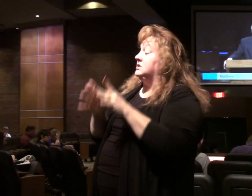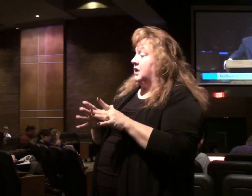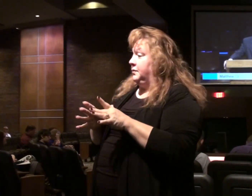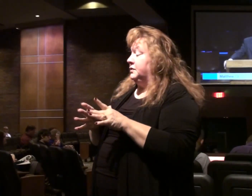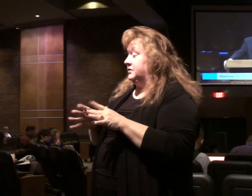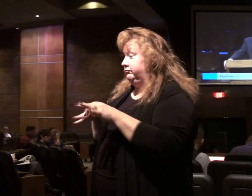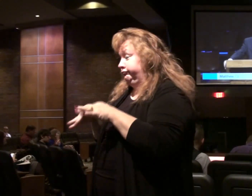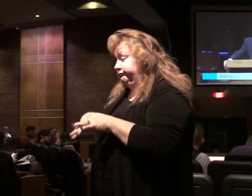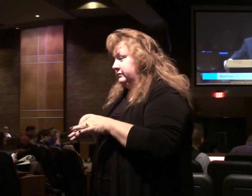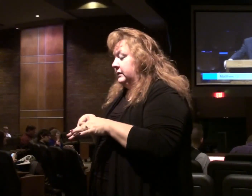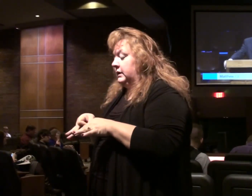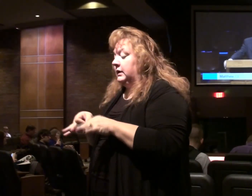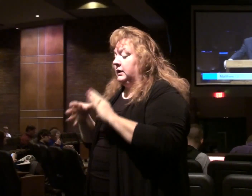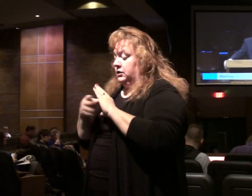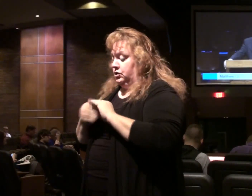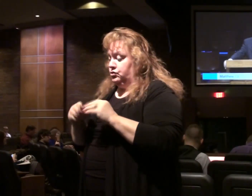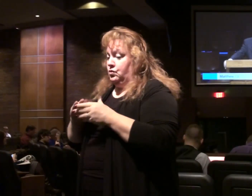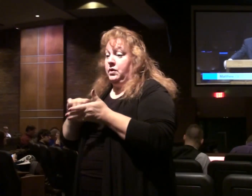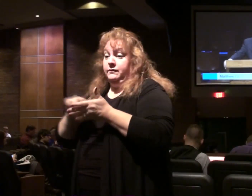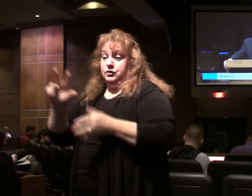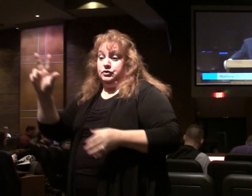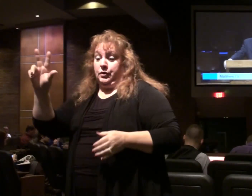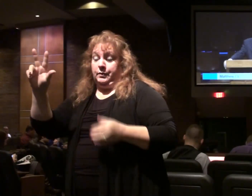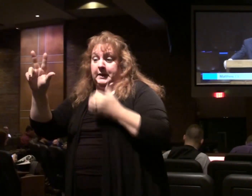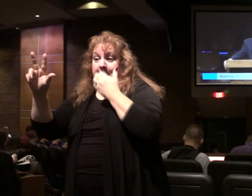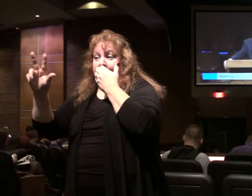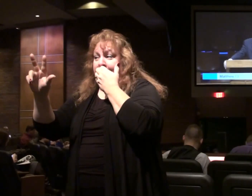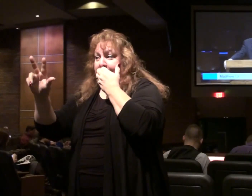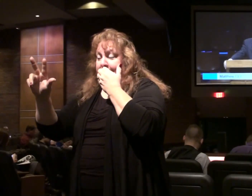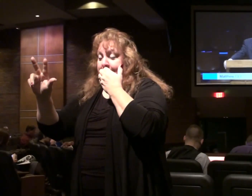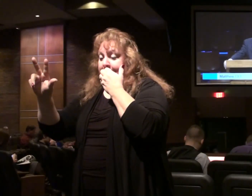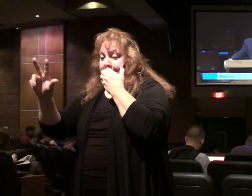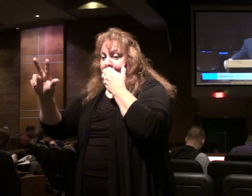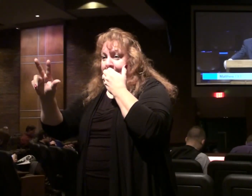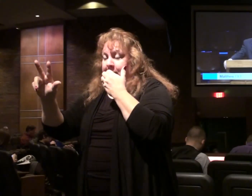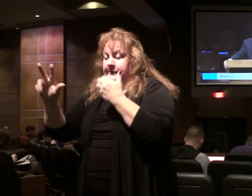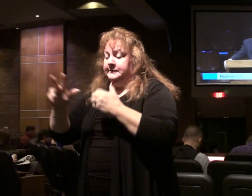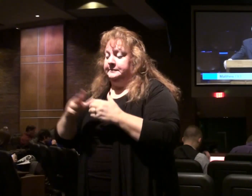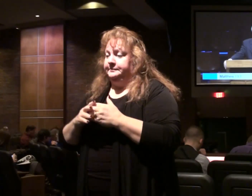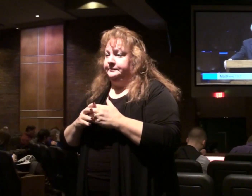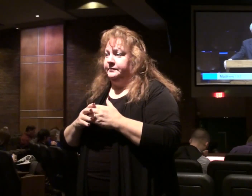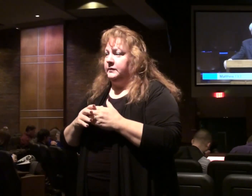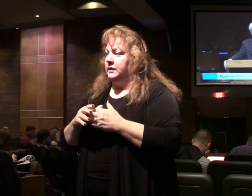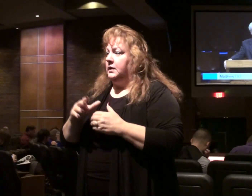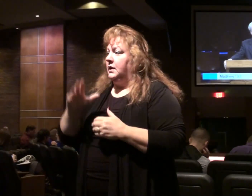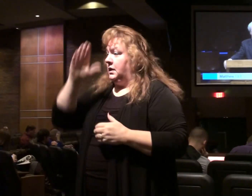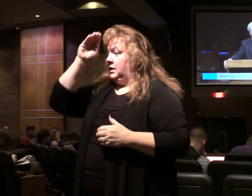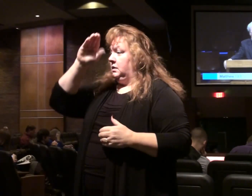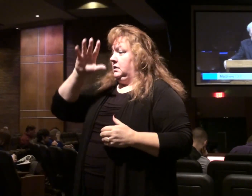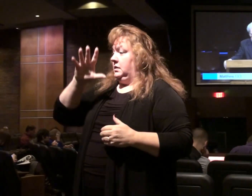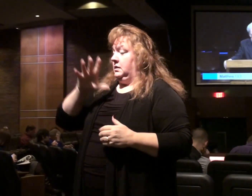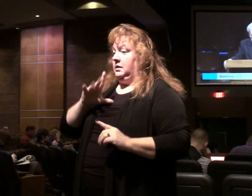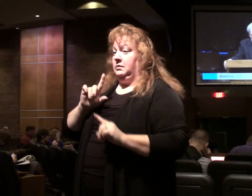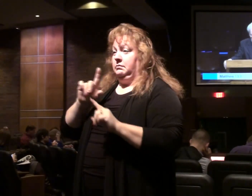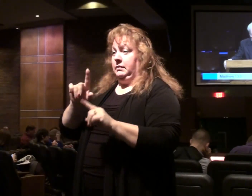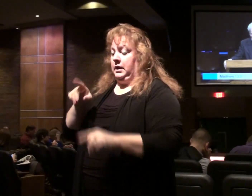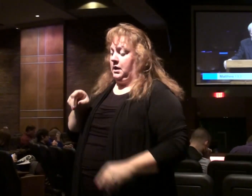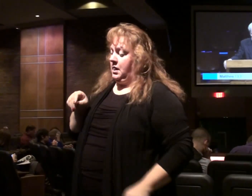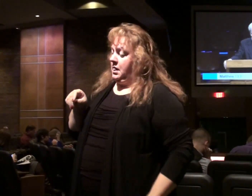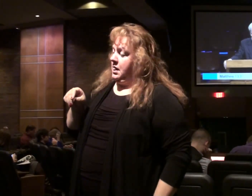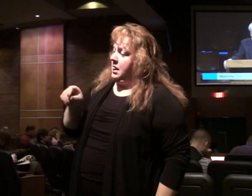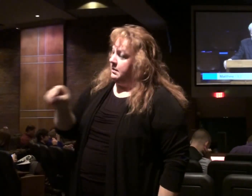with the parable. Verse 3, he taught them many things in parables, saying the sower went out to